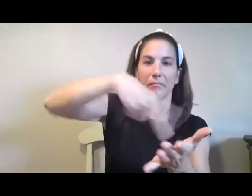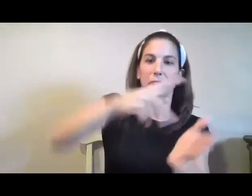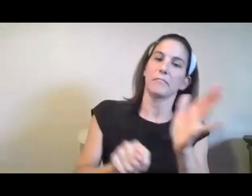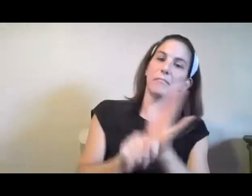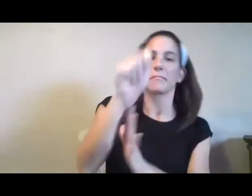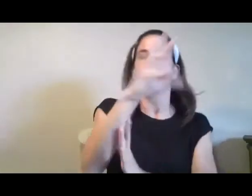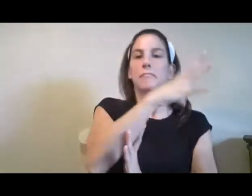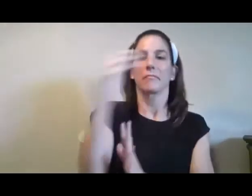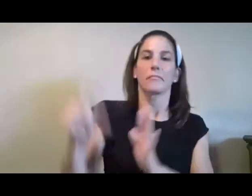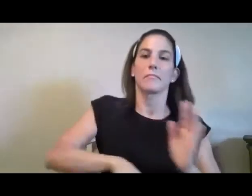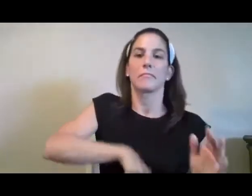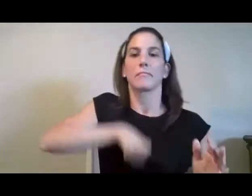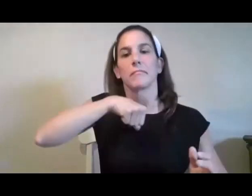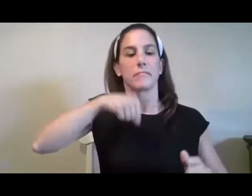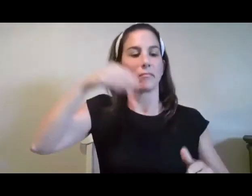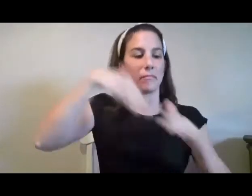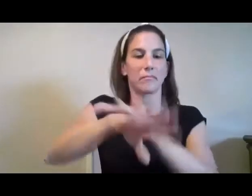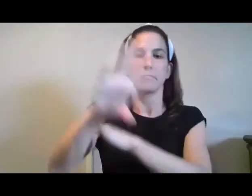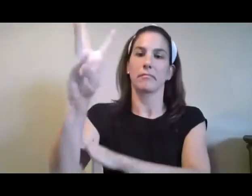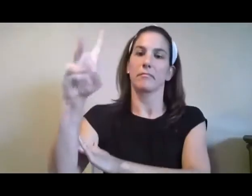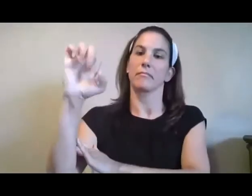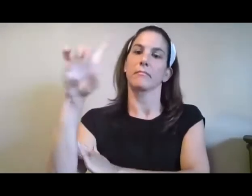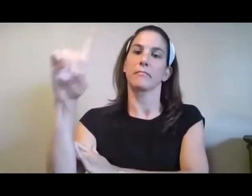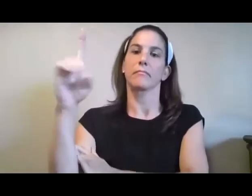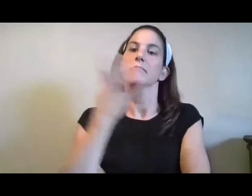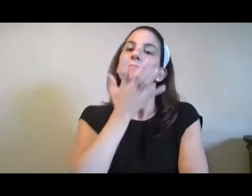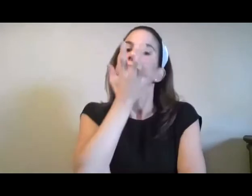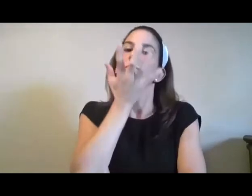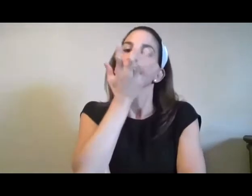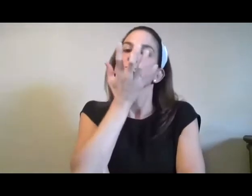and proud, in the wild grass.